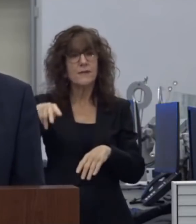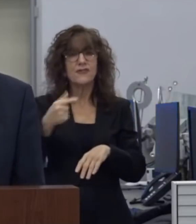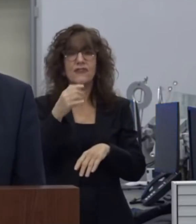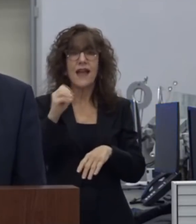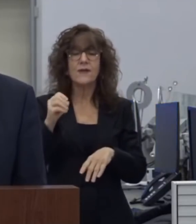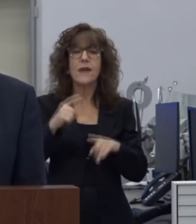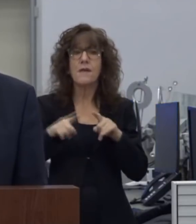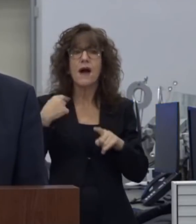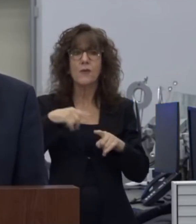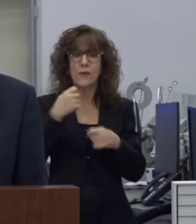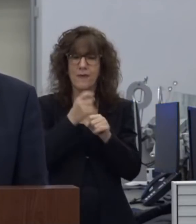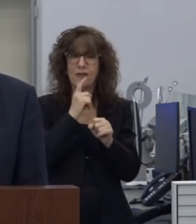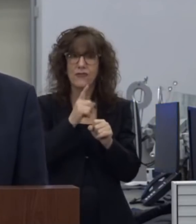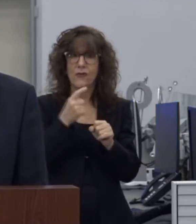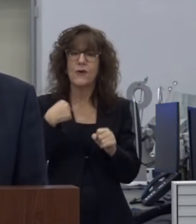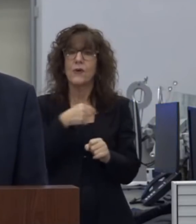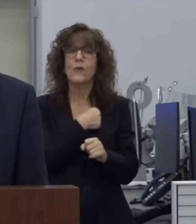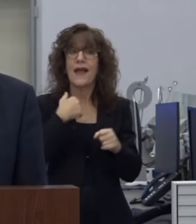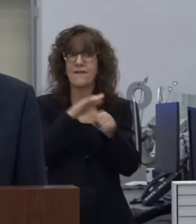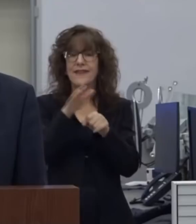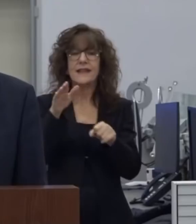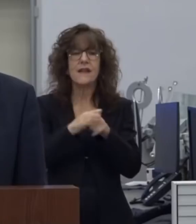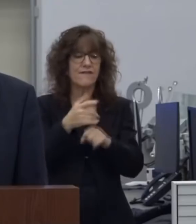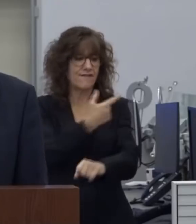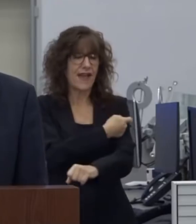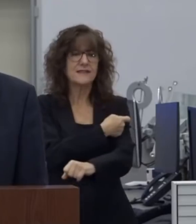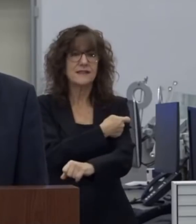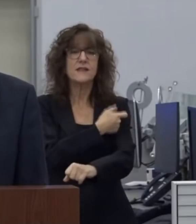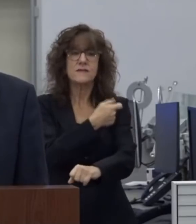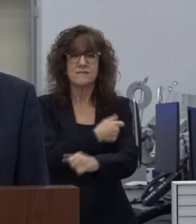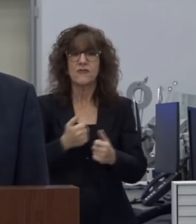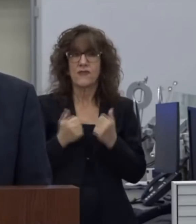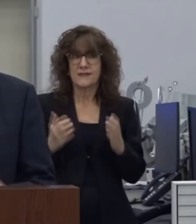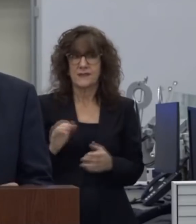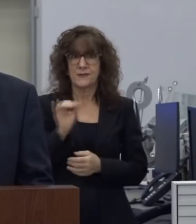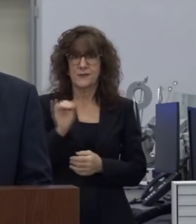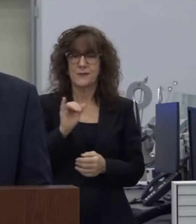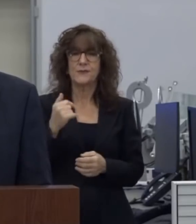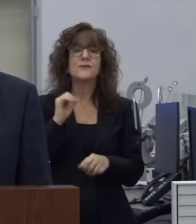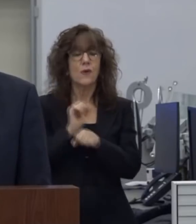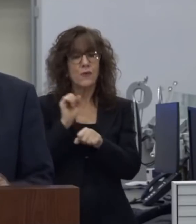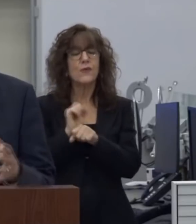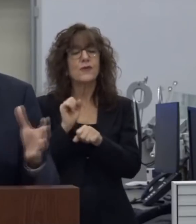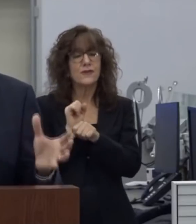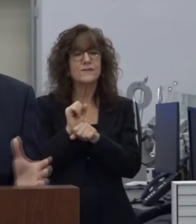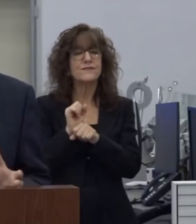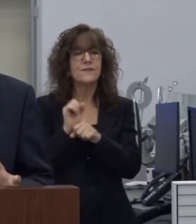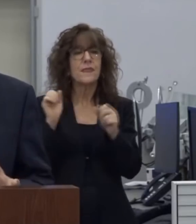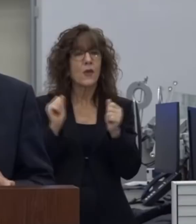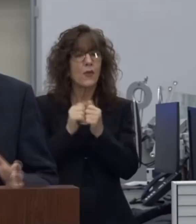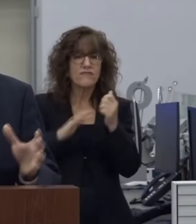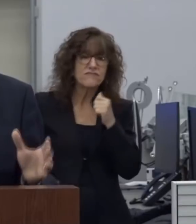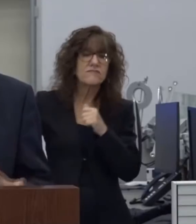But we are going to be sure that we have enough vaccination to vaccinate our residents. So we work with we work with our